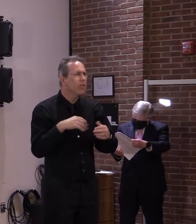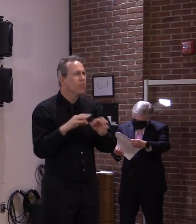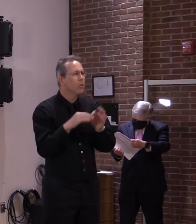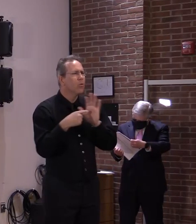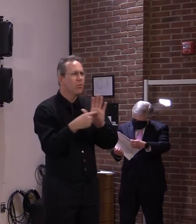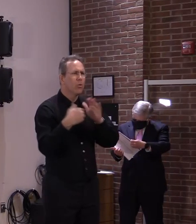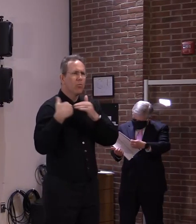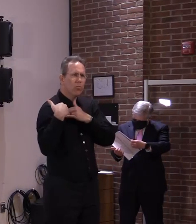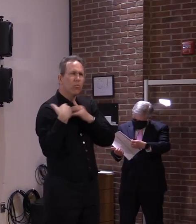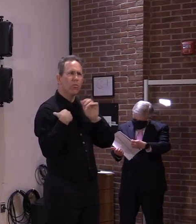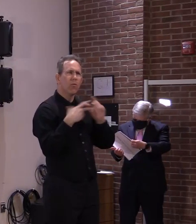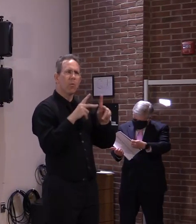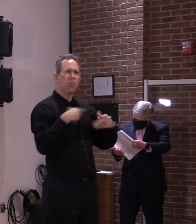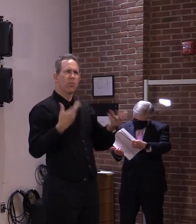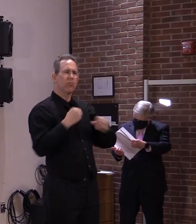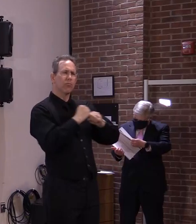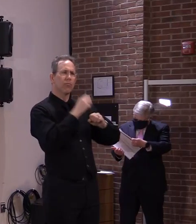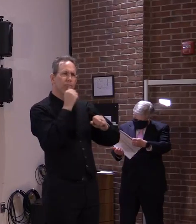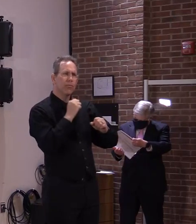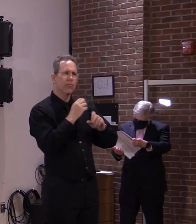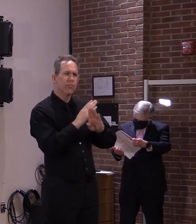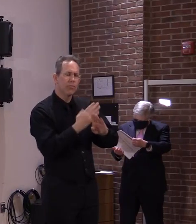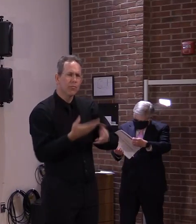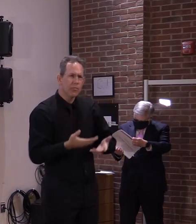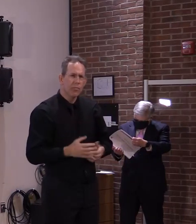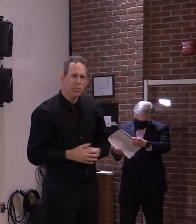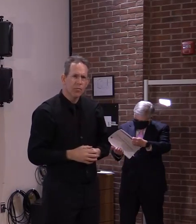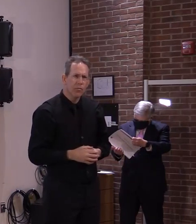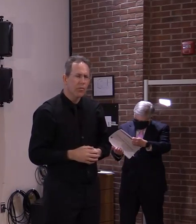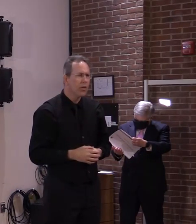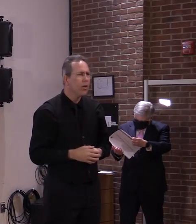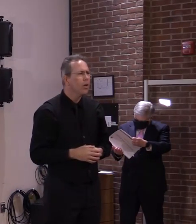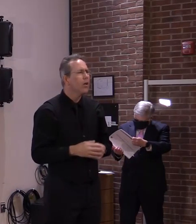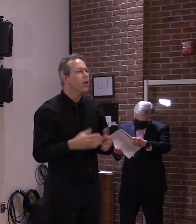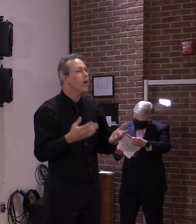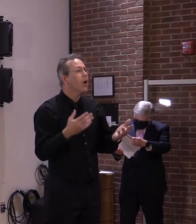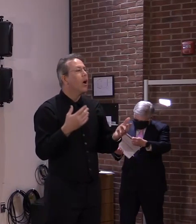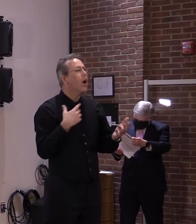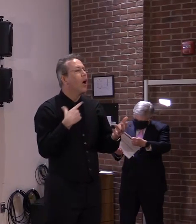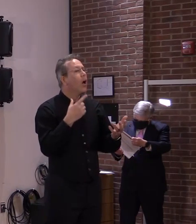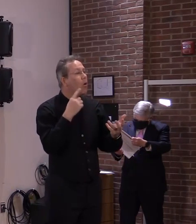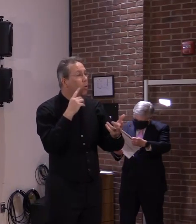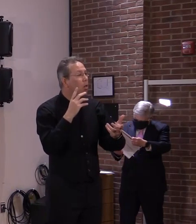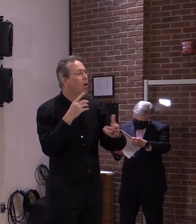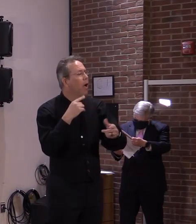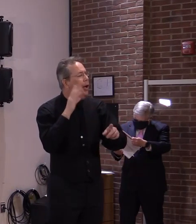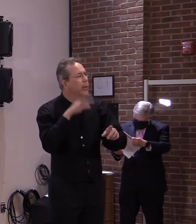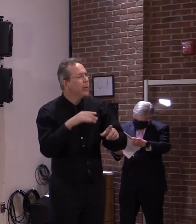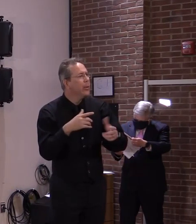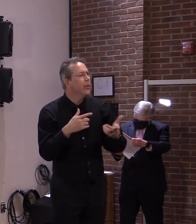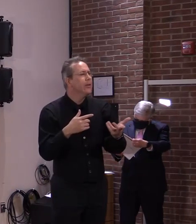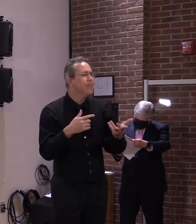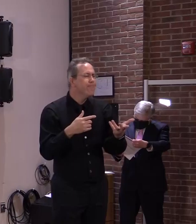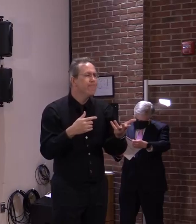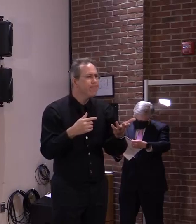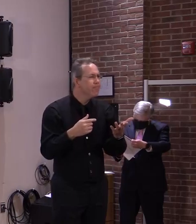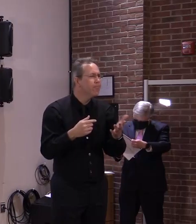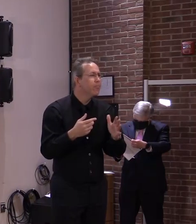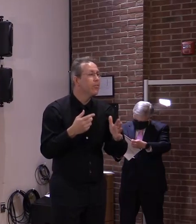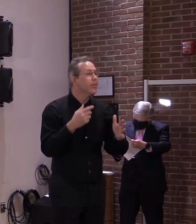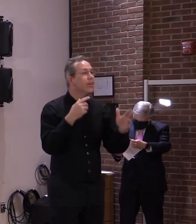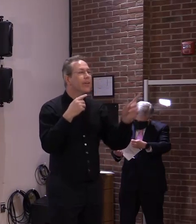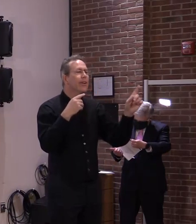finding whatever compromise is necessary. I know their charge is to provide enforcement along the border,